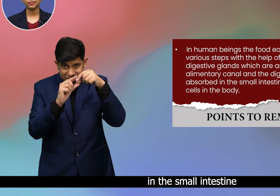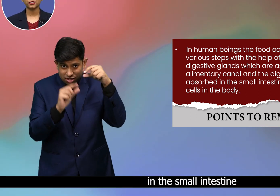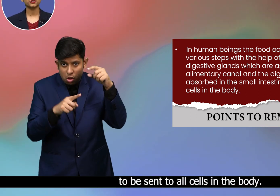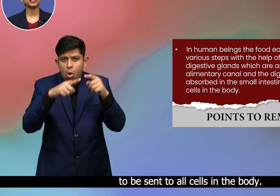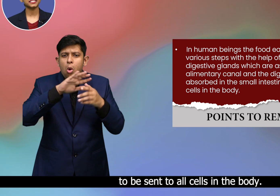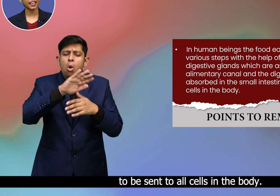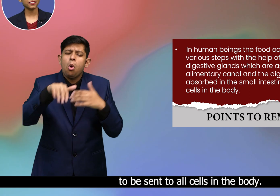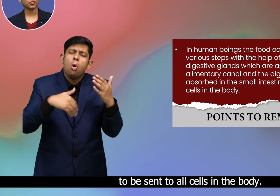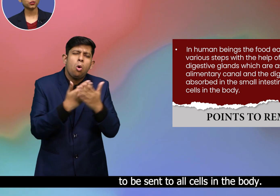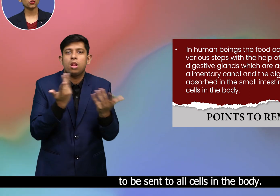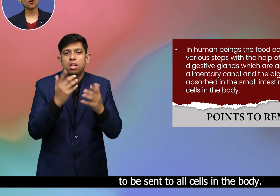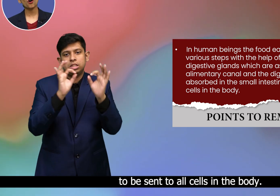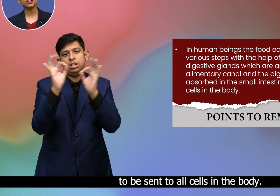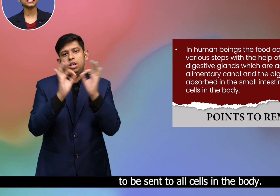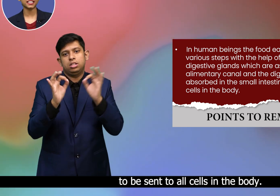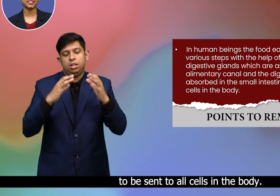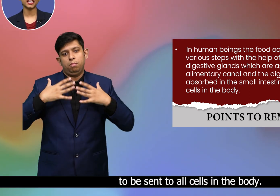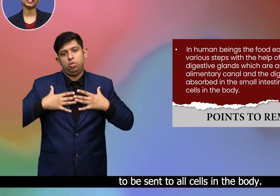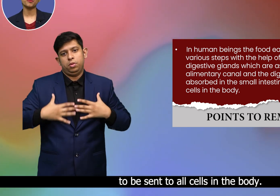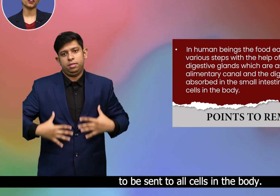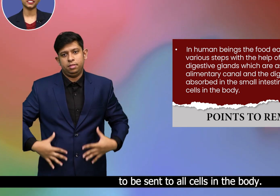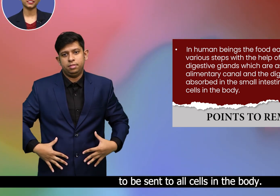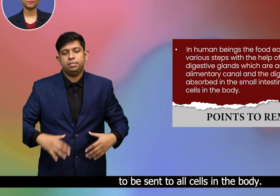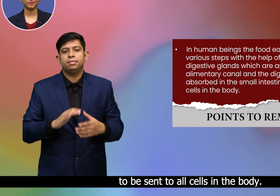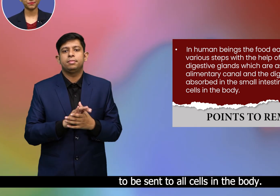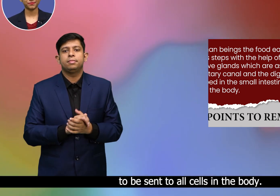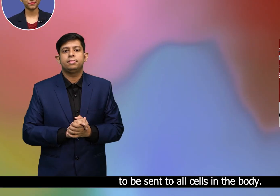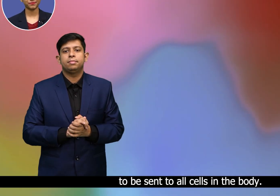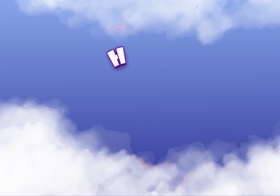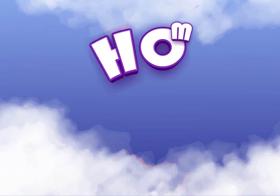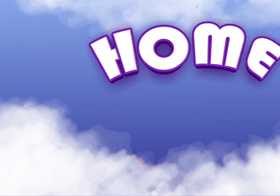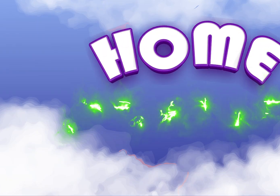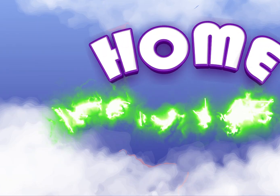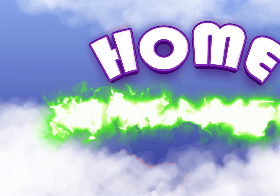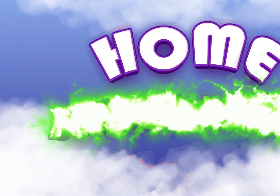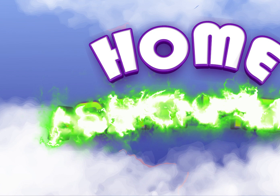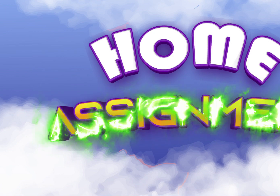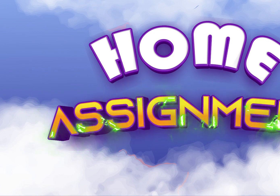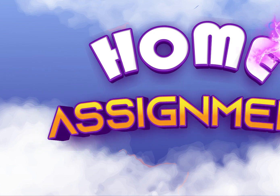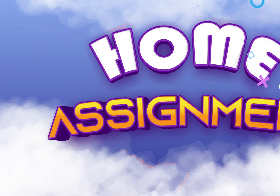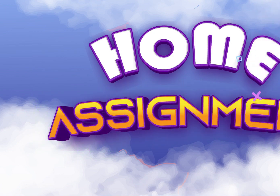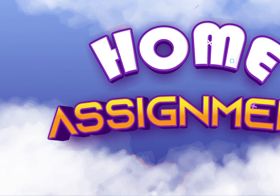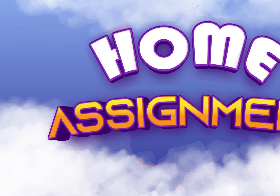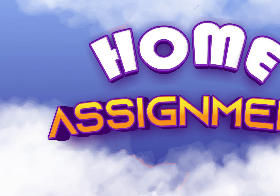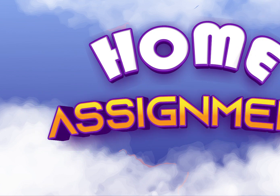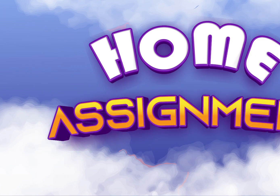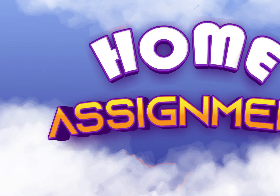intestine to be sent to all cells in the body. Home assignment.